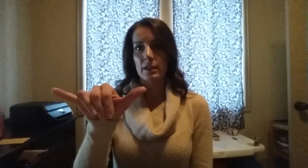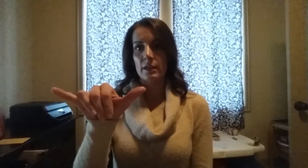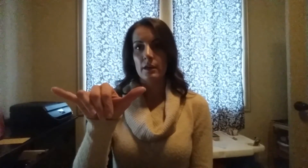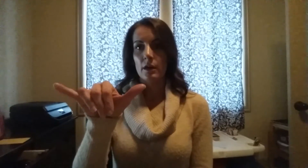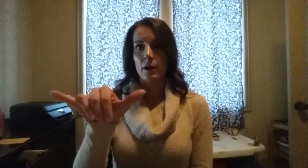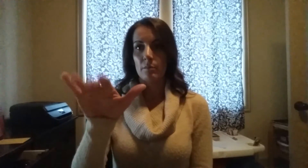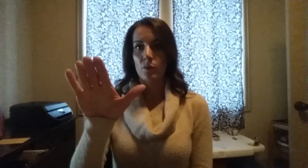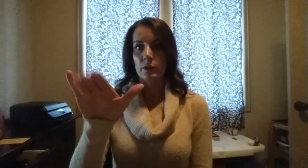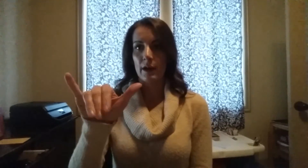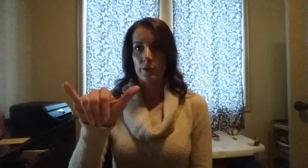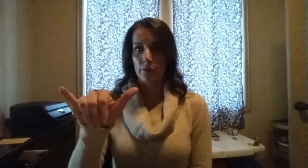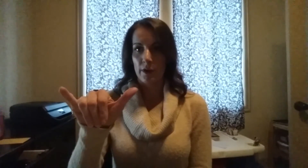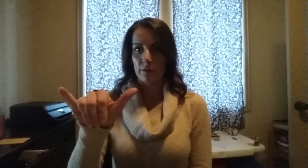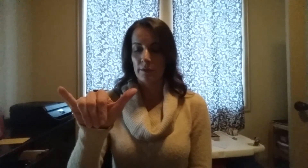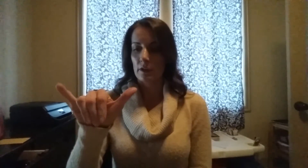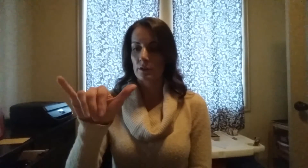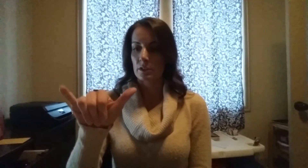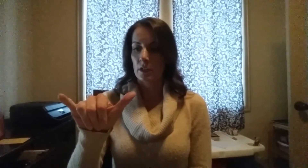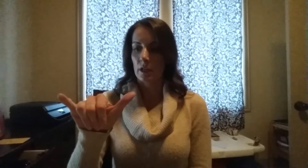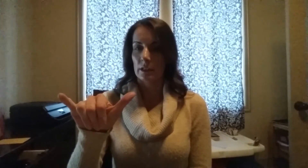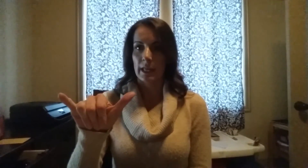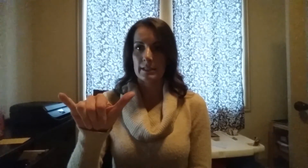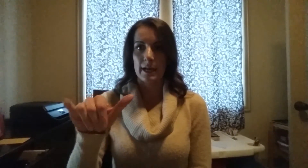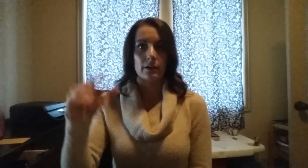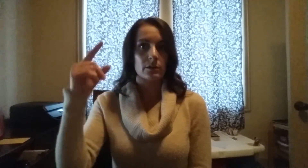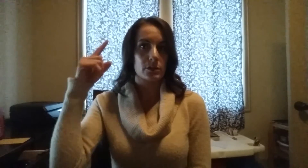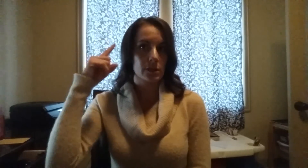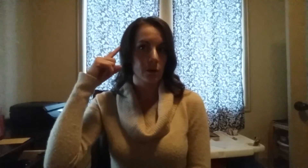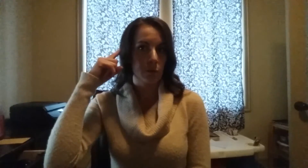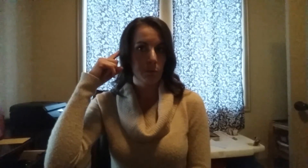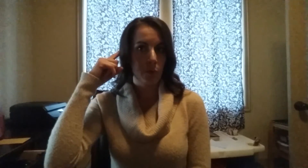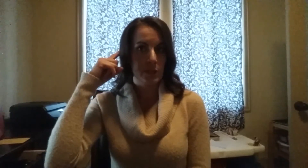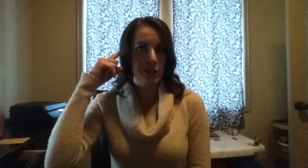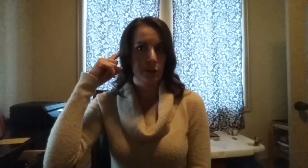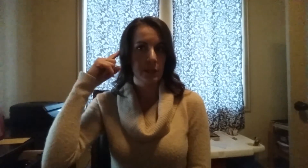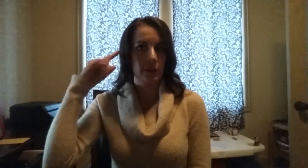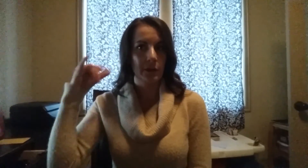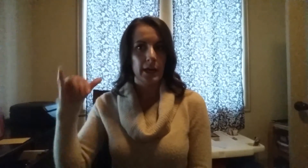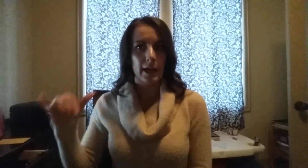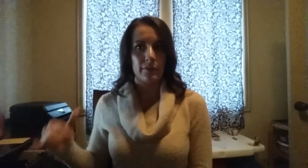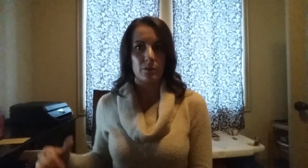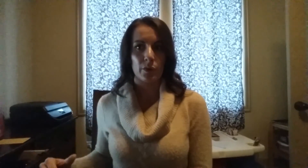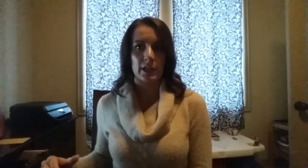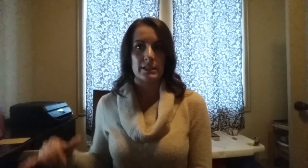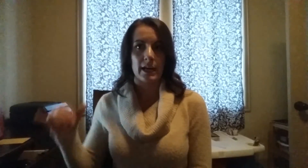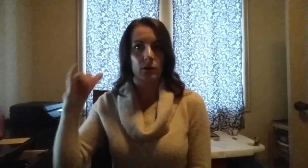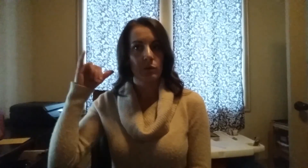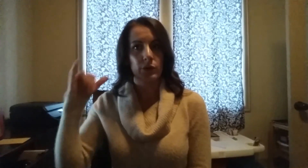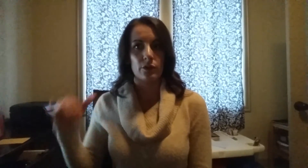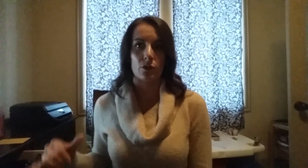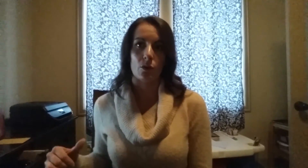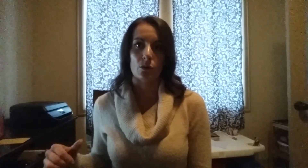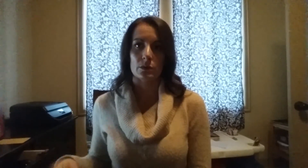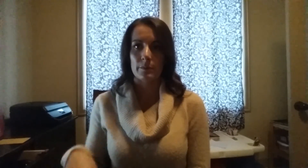pinky pulled out with your other fingers laid down. So point to your ear and then bring it down with your gold.